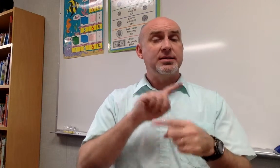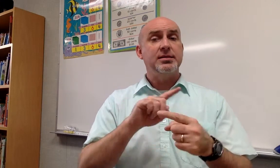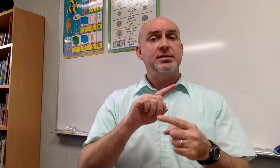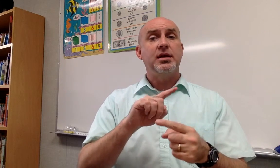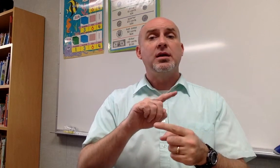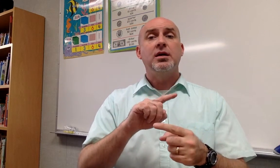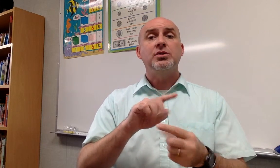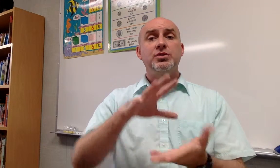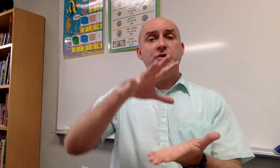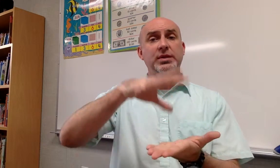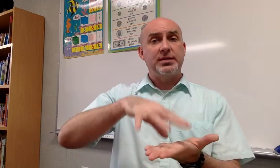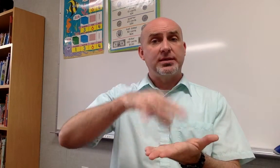is student.